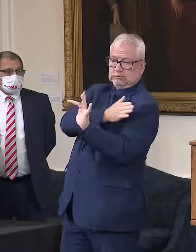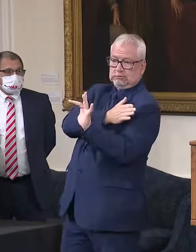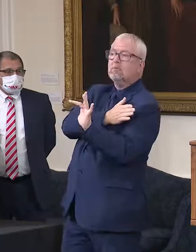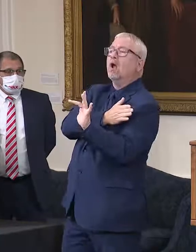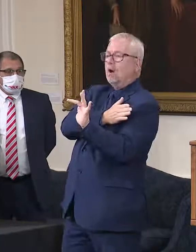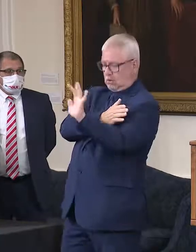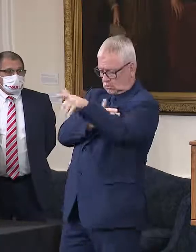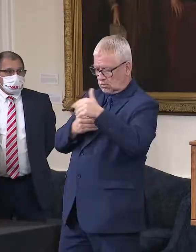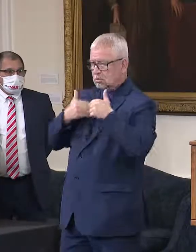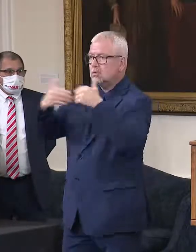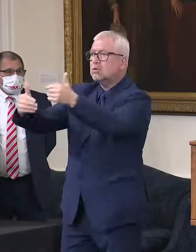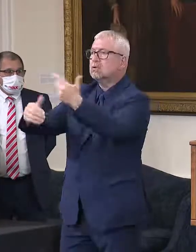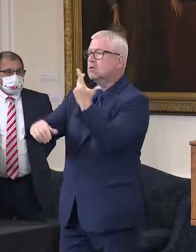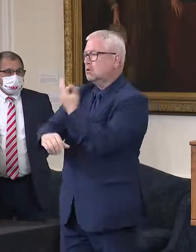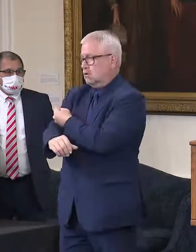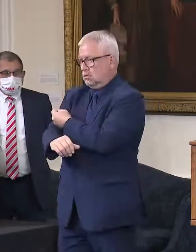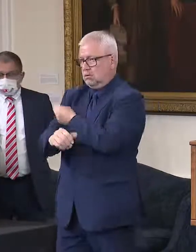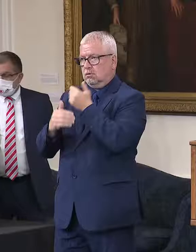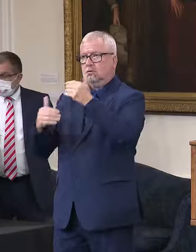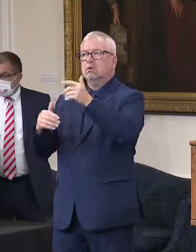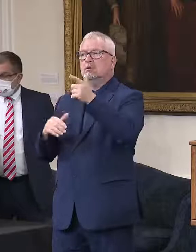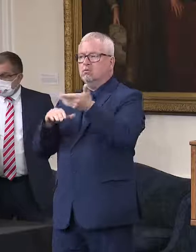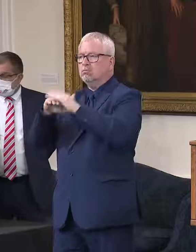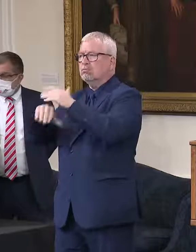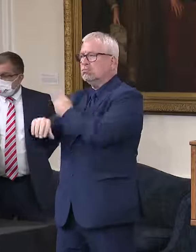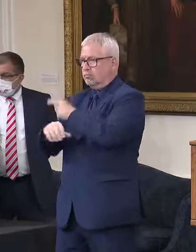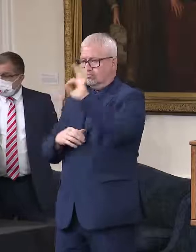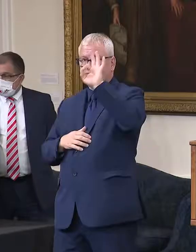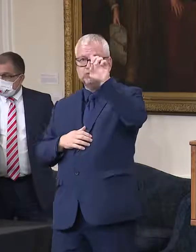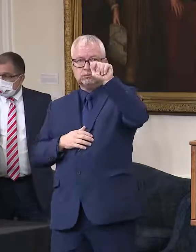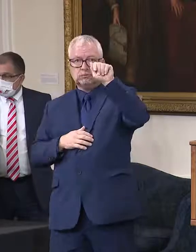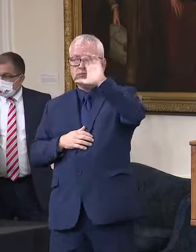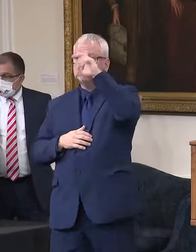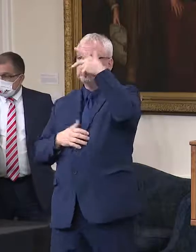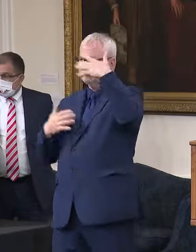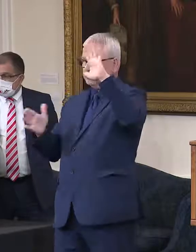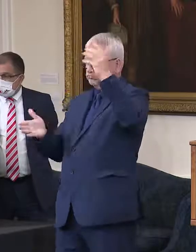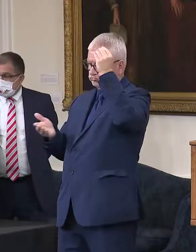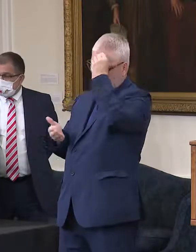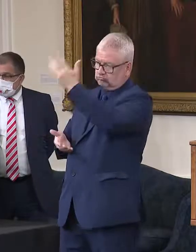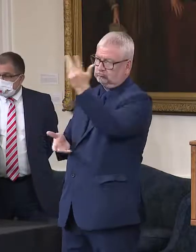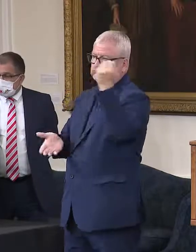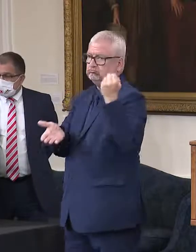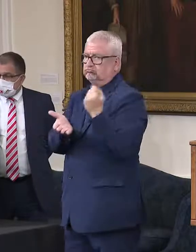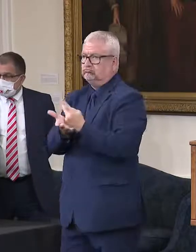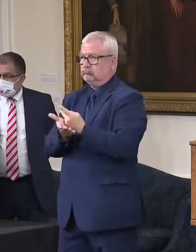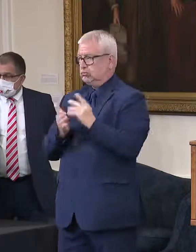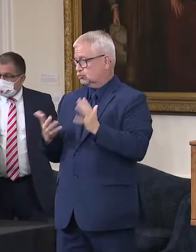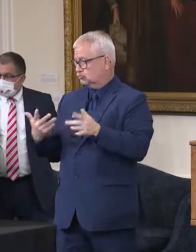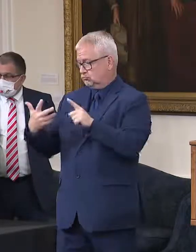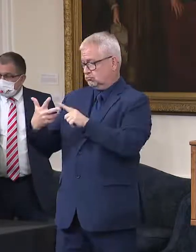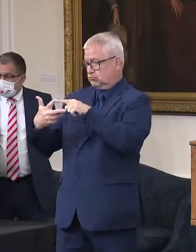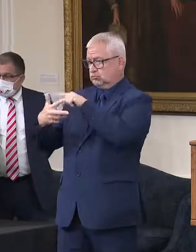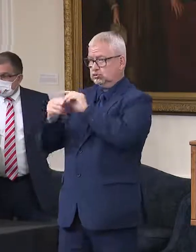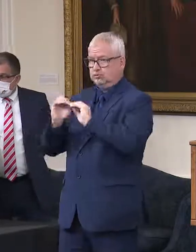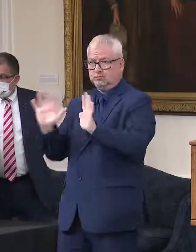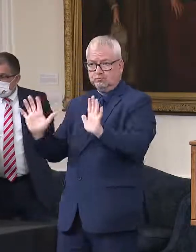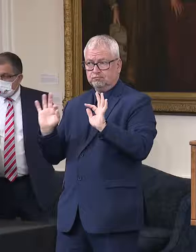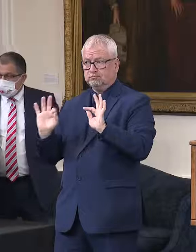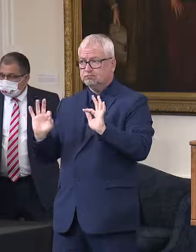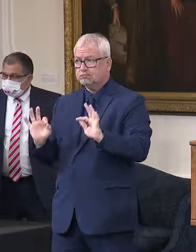and CDC are now recommending that you get a booster shot as soon as possible. And you can choose any